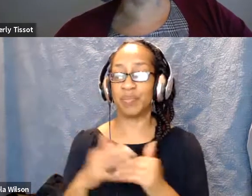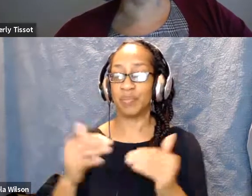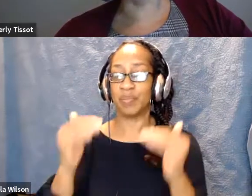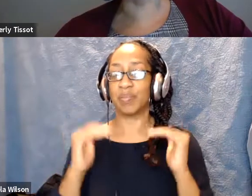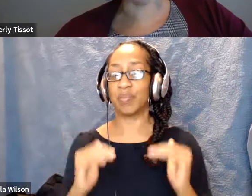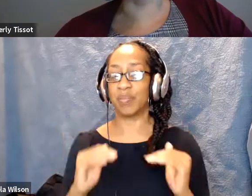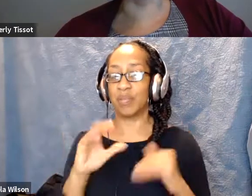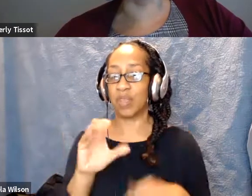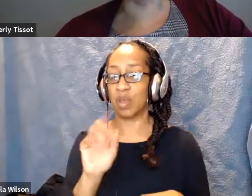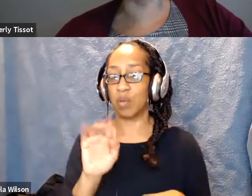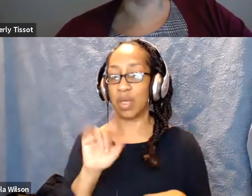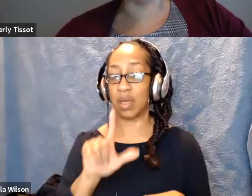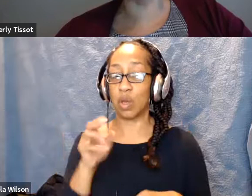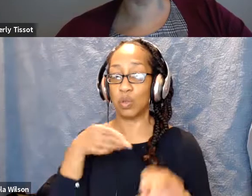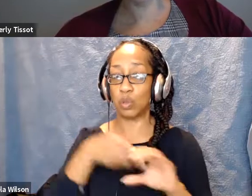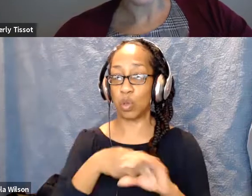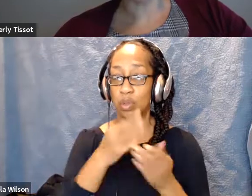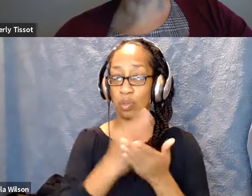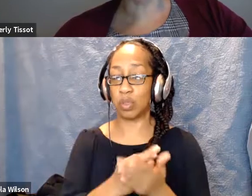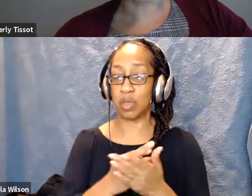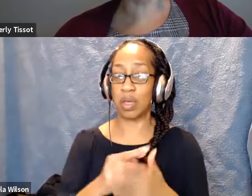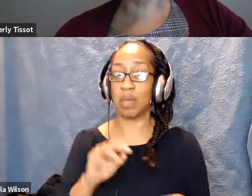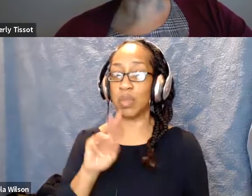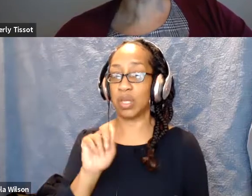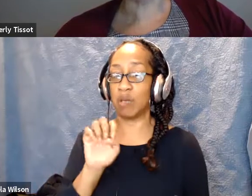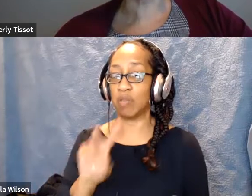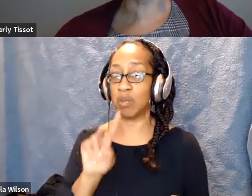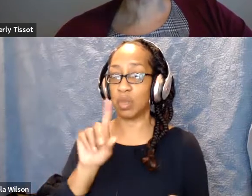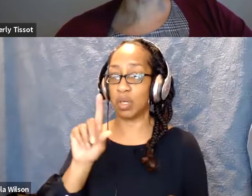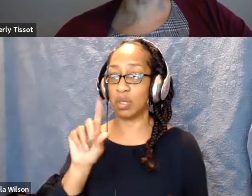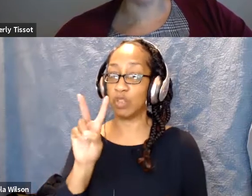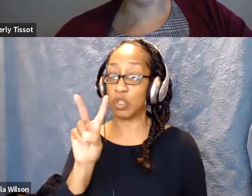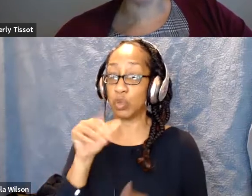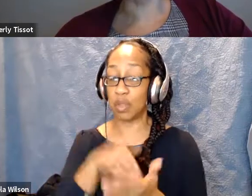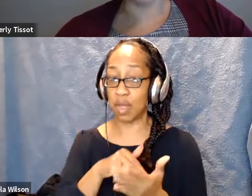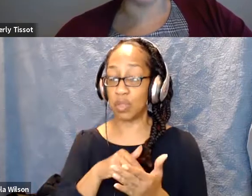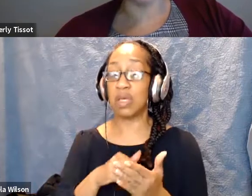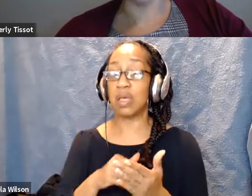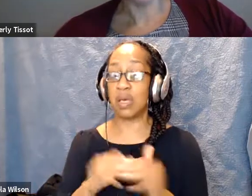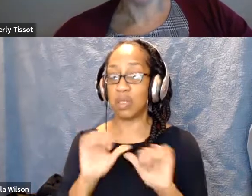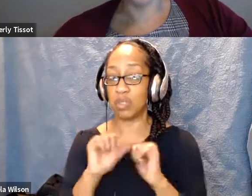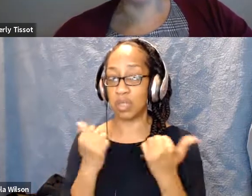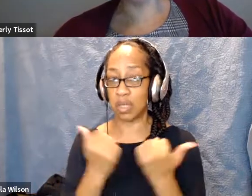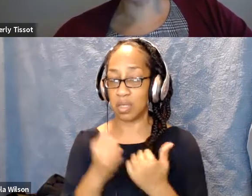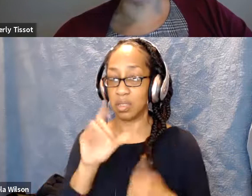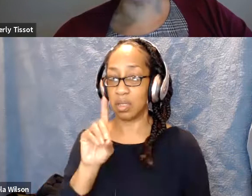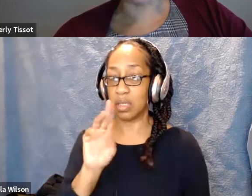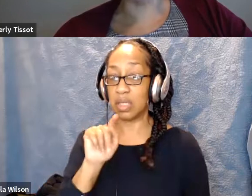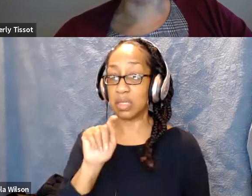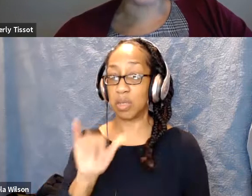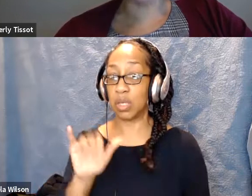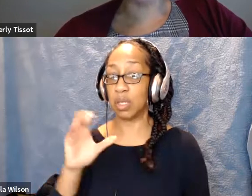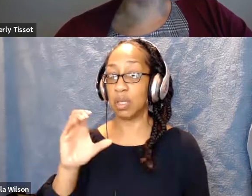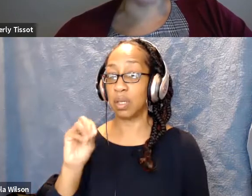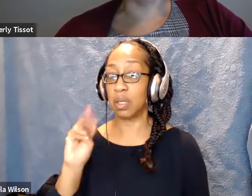Service Administration in November 2000 and is the agency's acting Deputy Commissioner. She also serves as